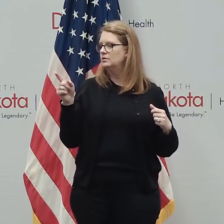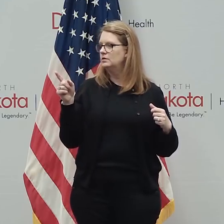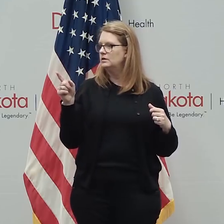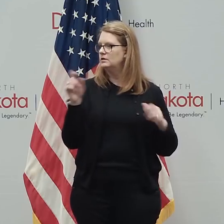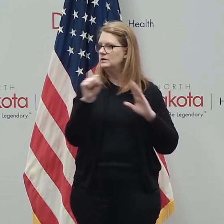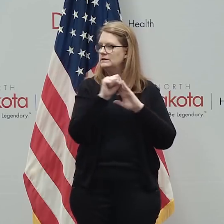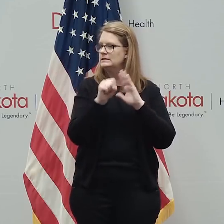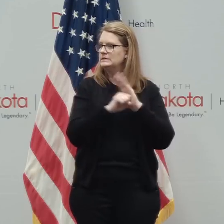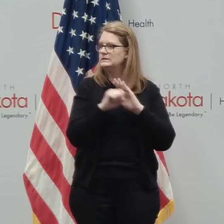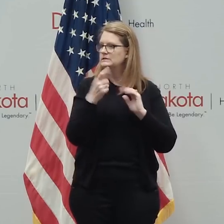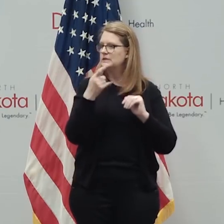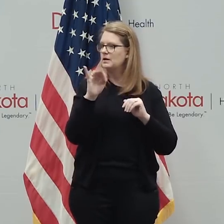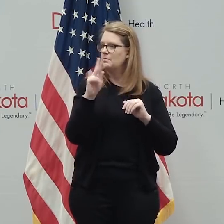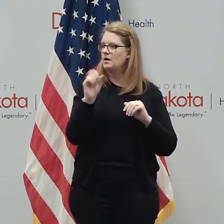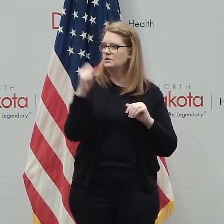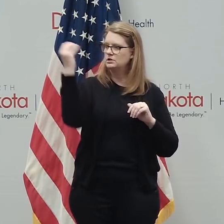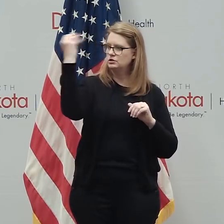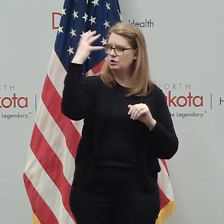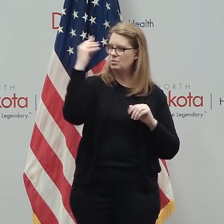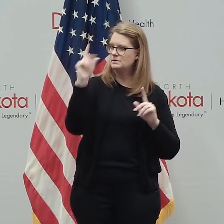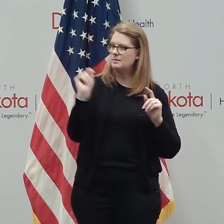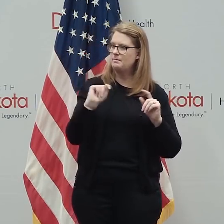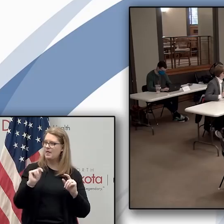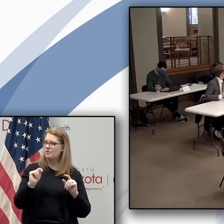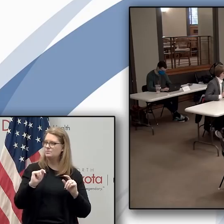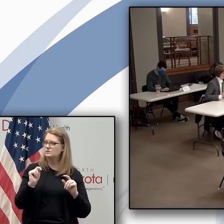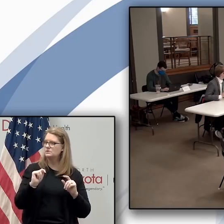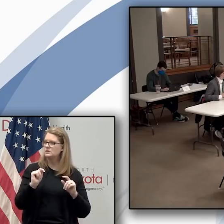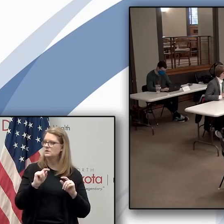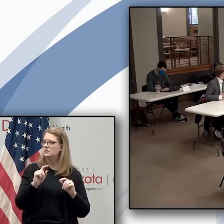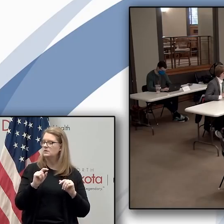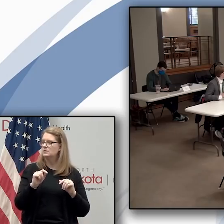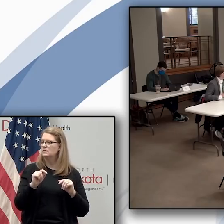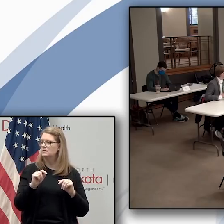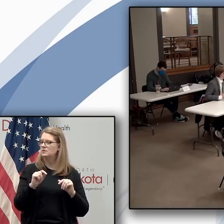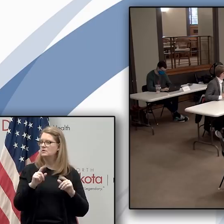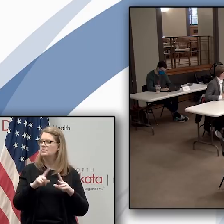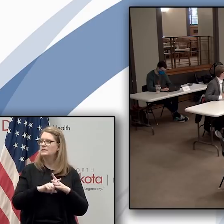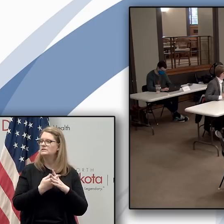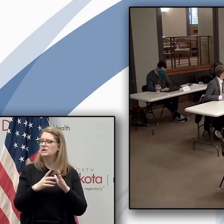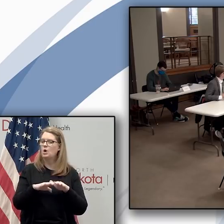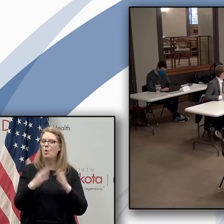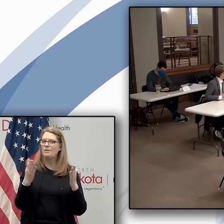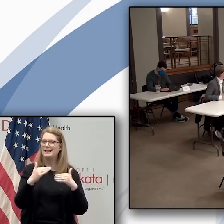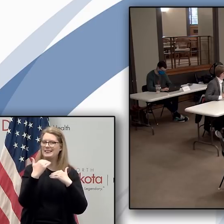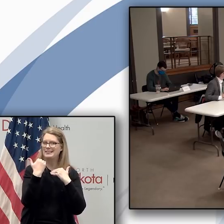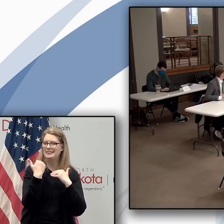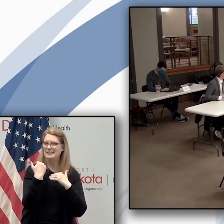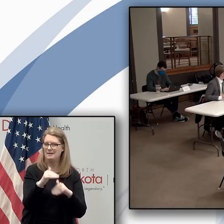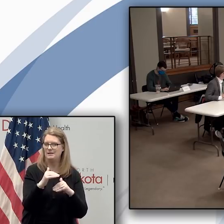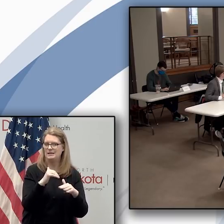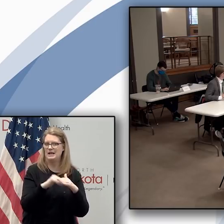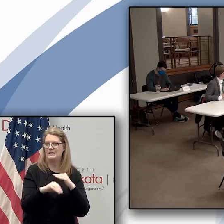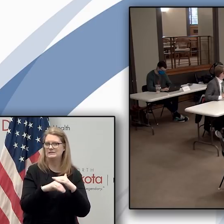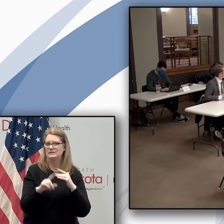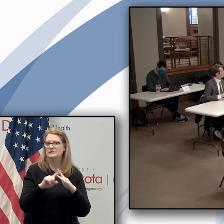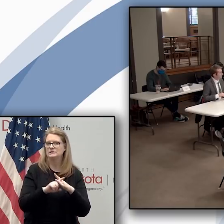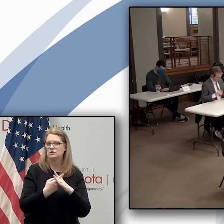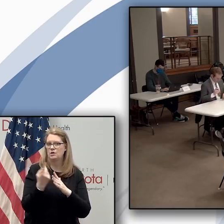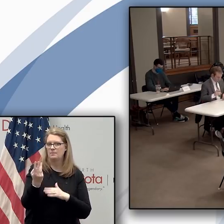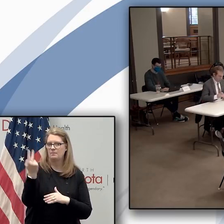Related to state park showers and bathrooms, comfort stations will begin opening with limited access starting Memorial Day